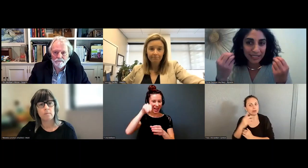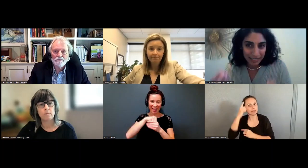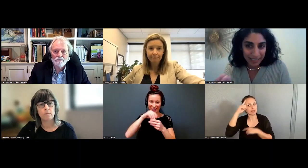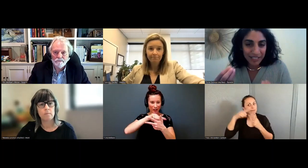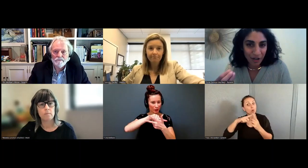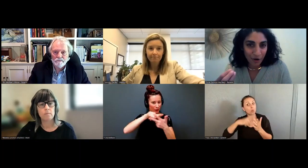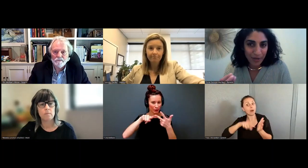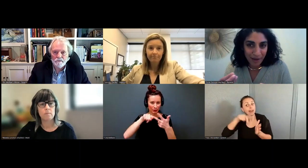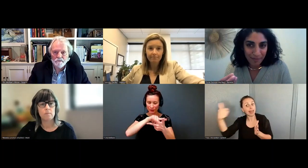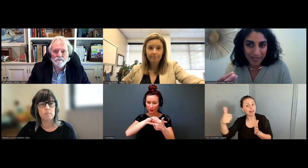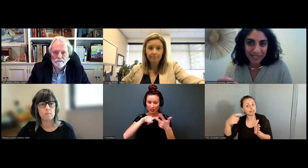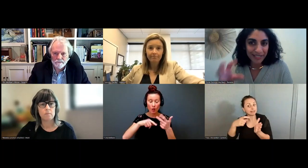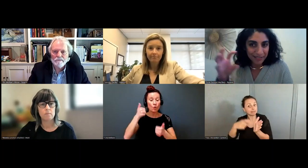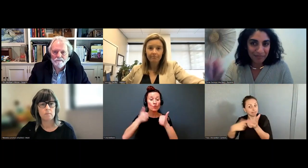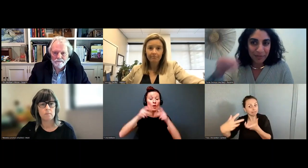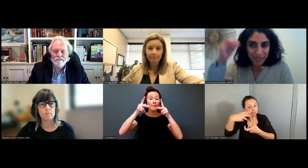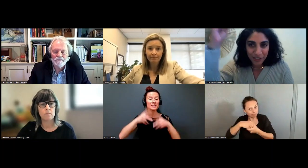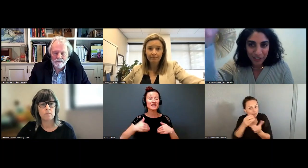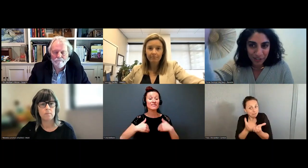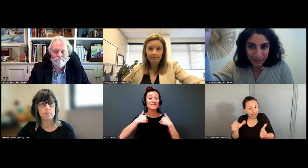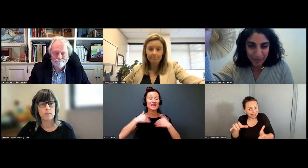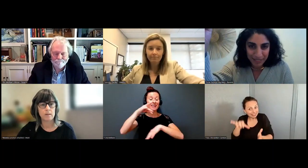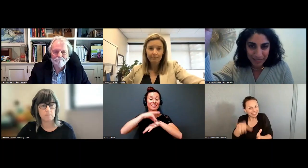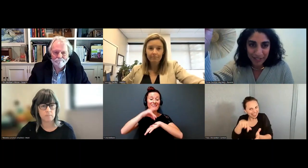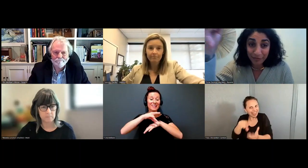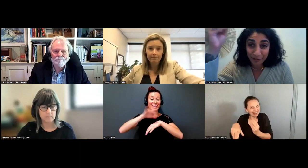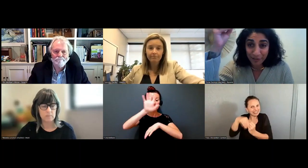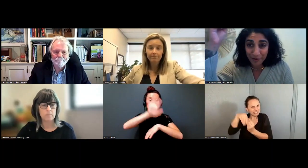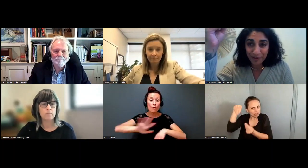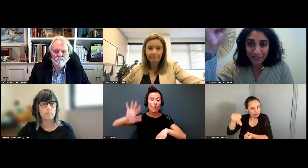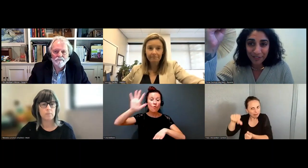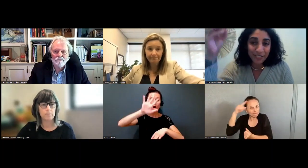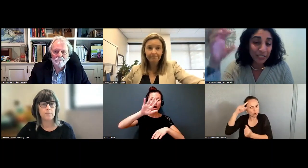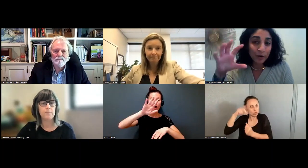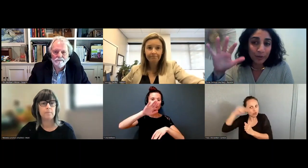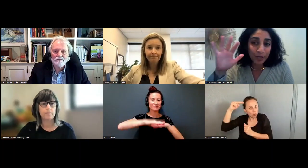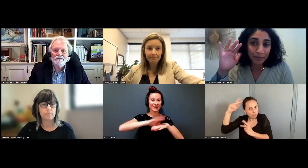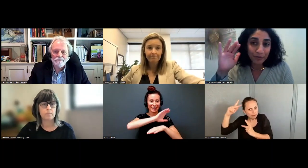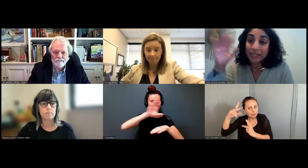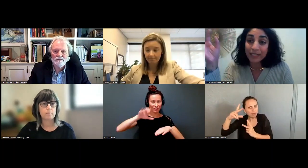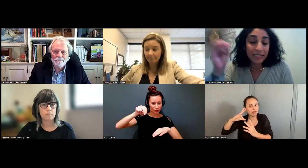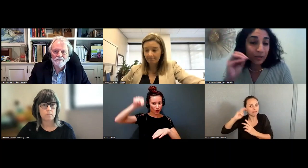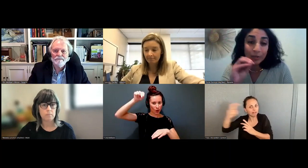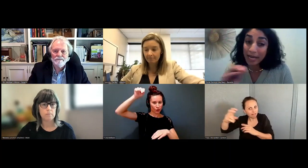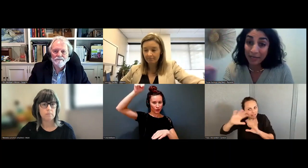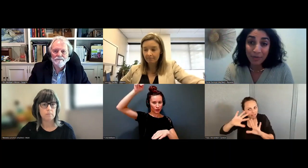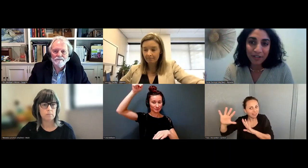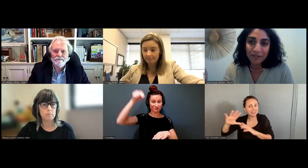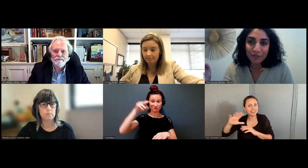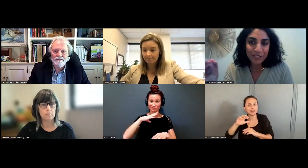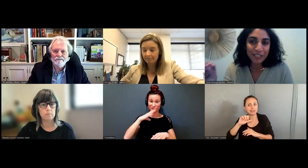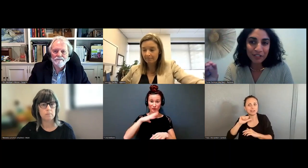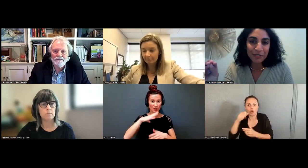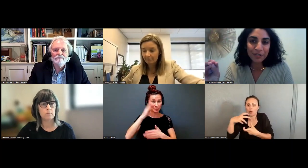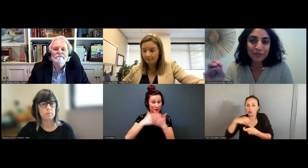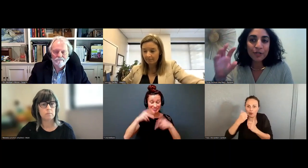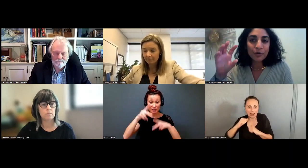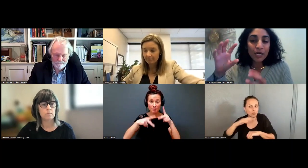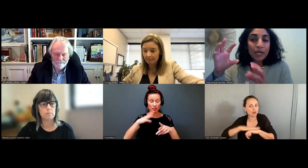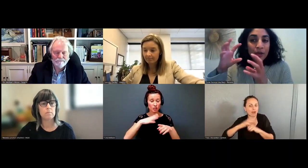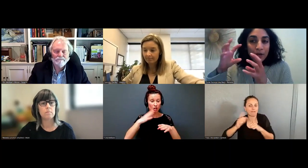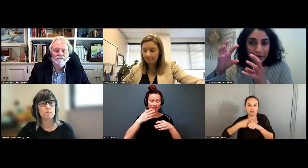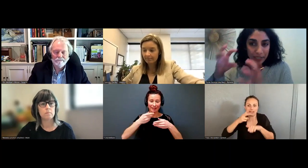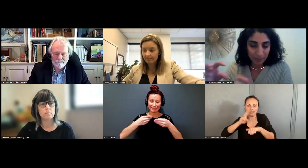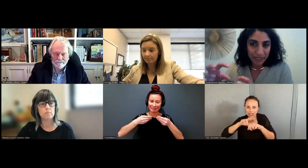what else needs to go in that basket, those additional expenses for Northerners, you know, it doesn't include anybody on First Nation reserves.